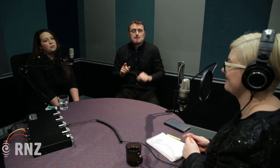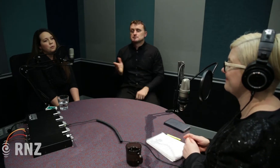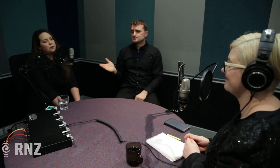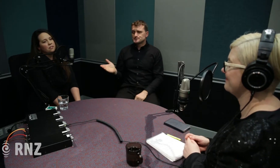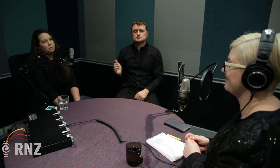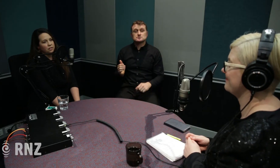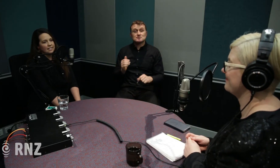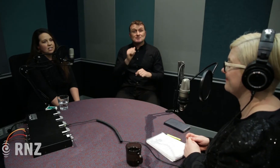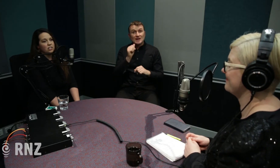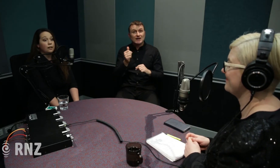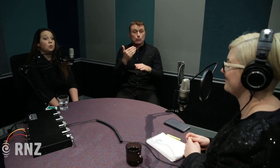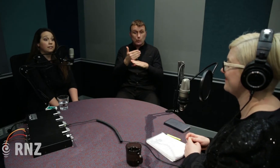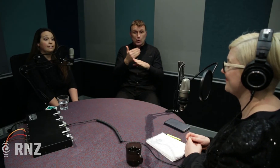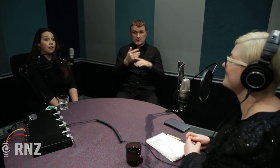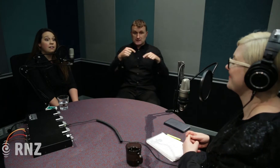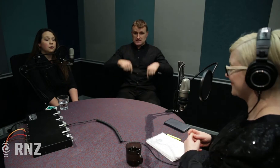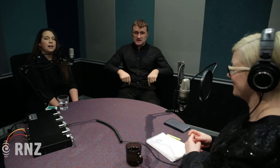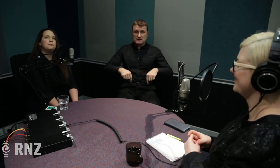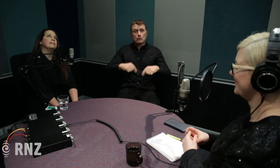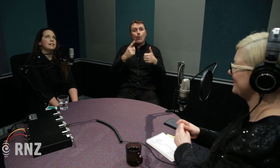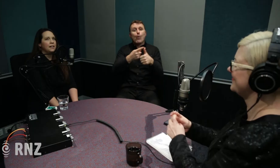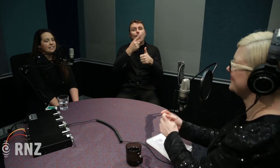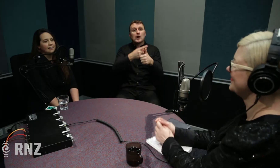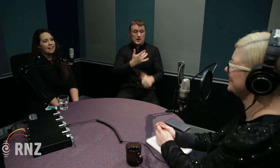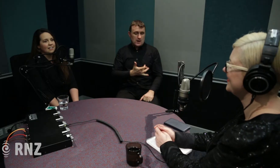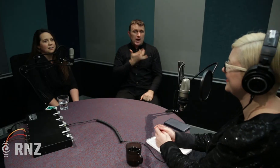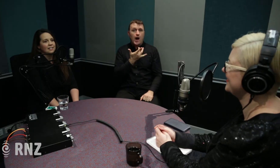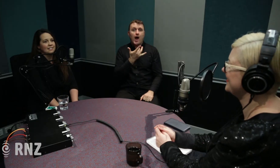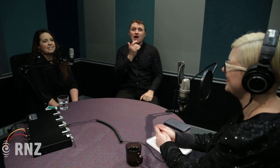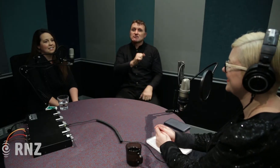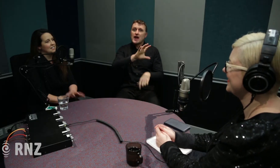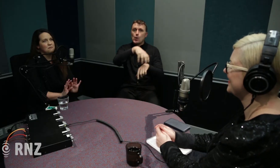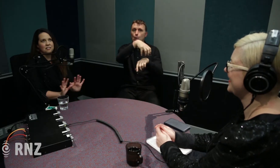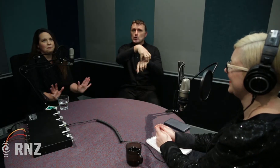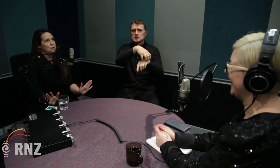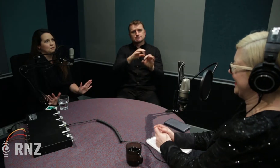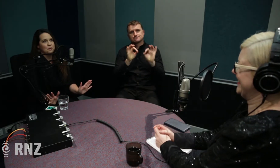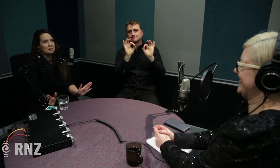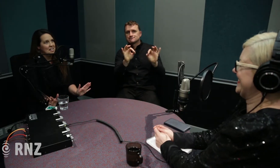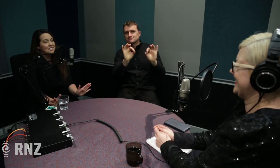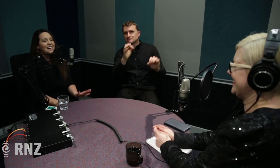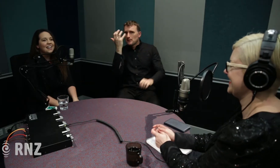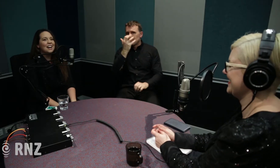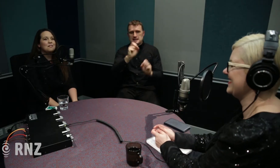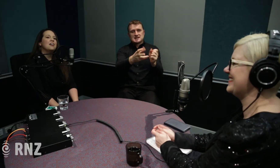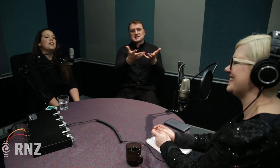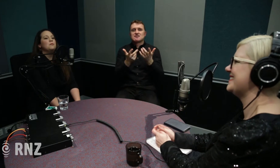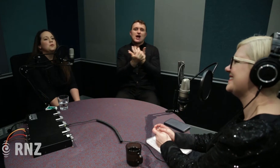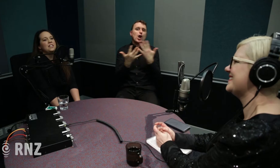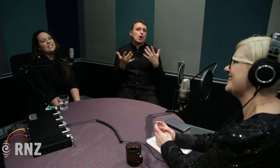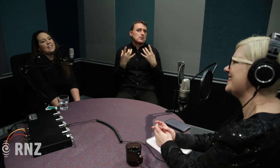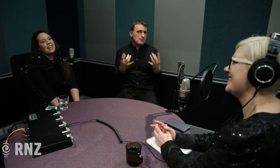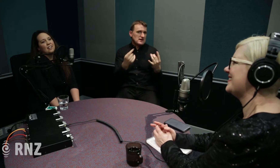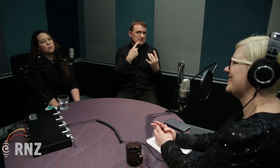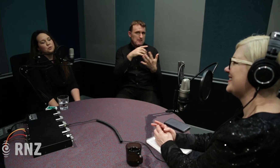what we do if we're working with an organisation like Auckland Live, who are absolutely amazing at giving us everything possible that we need, they